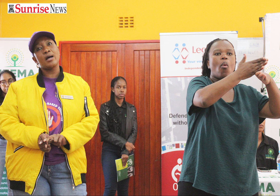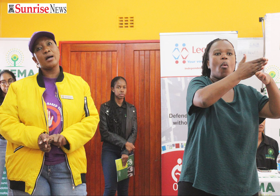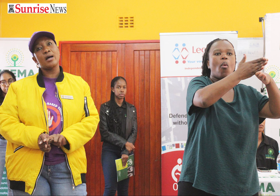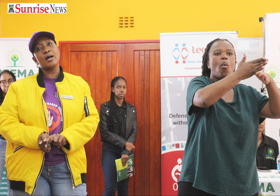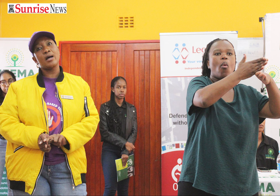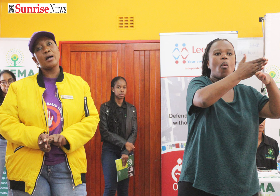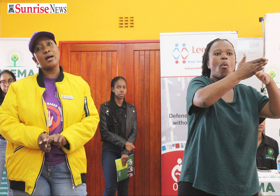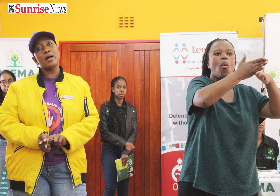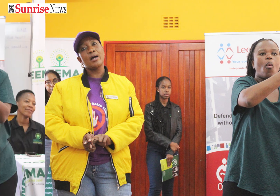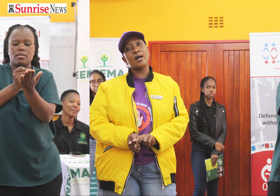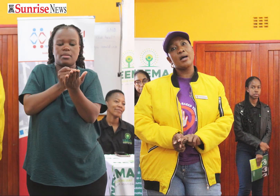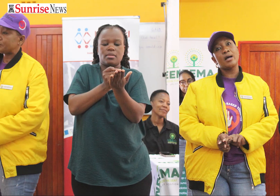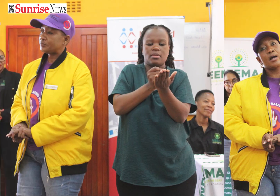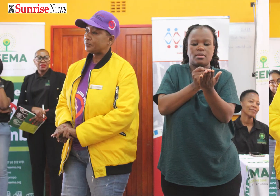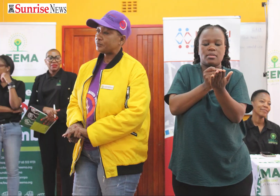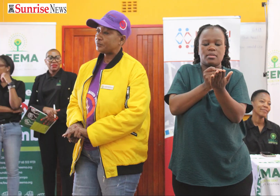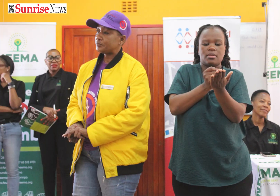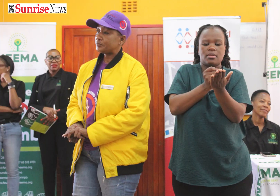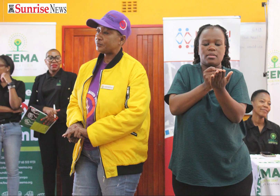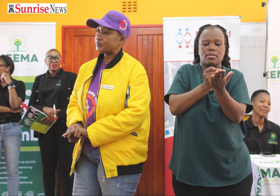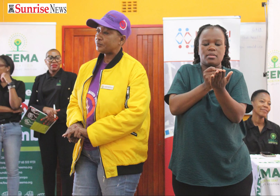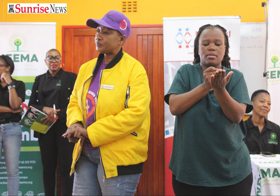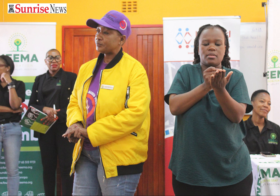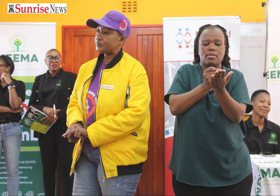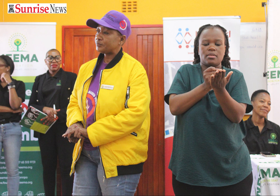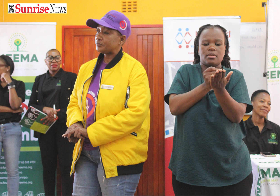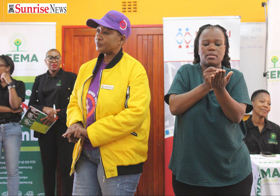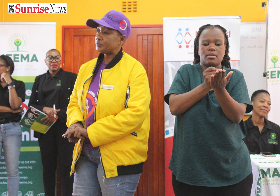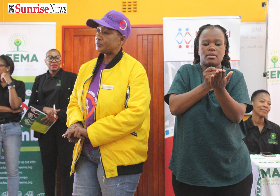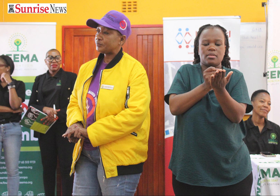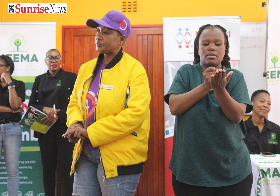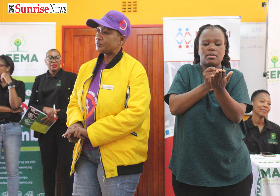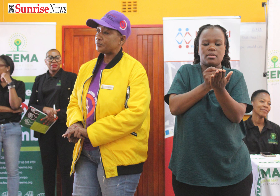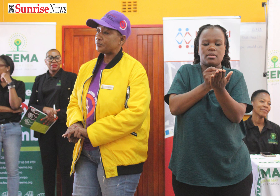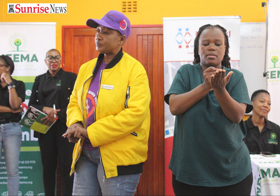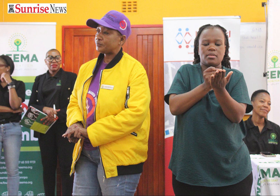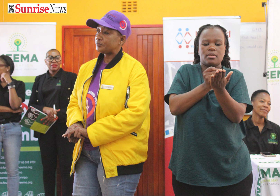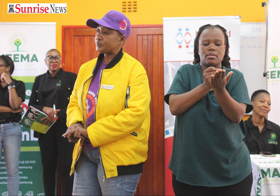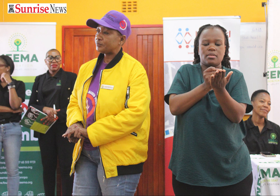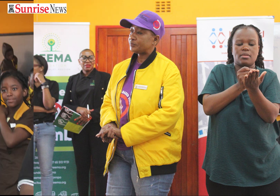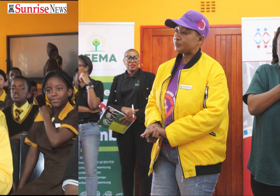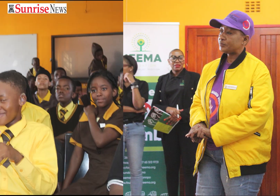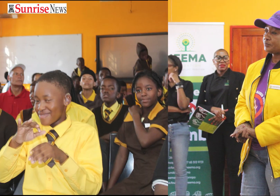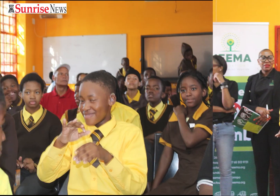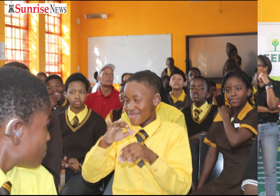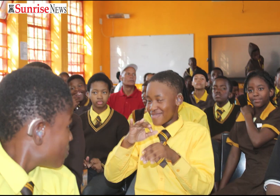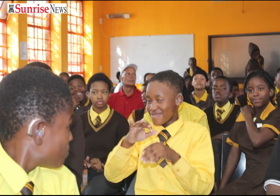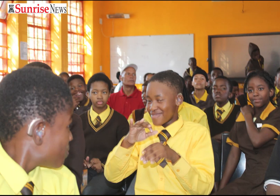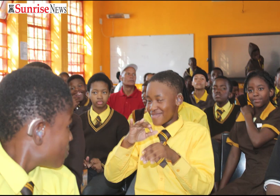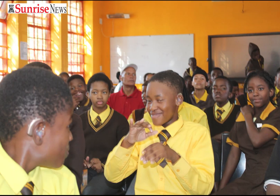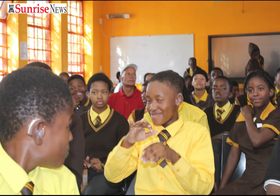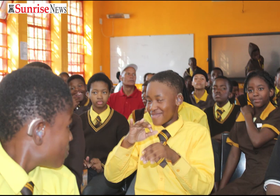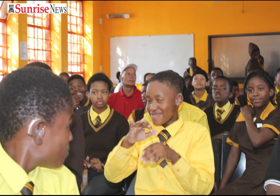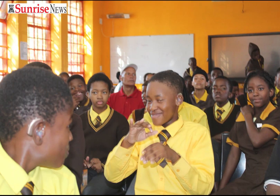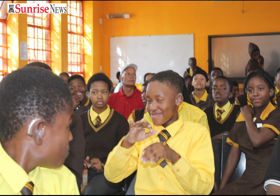deaf sensitization in your own place to say, when a deaf person comes to the police station, don't make them sit for 5 hours. You know,